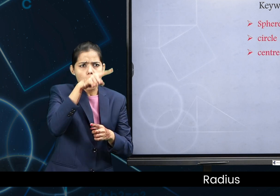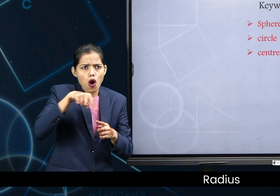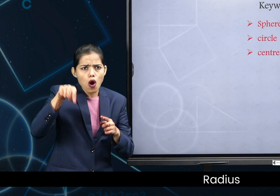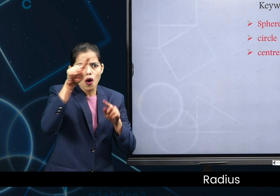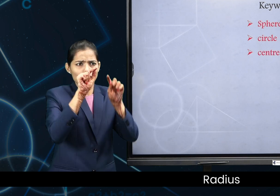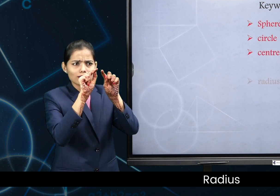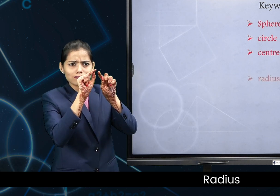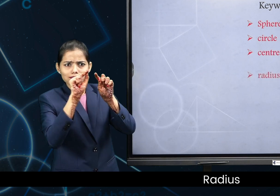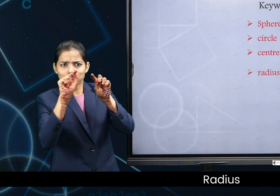radius,